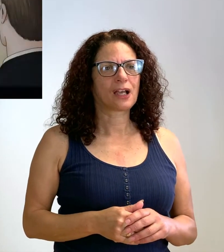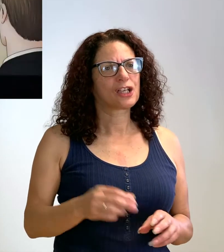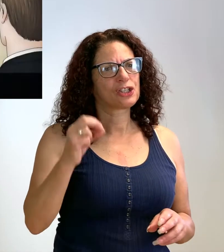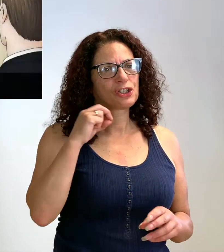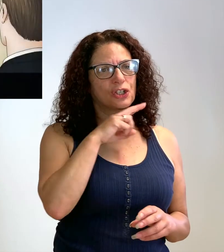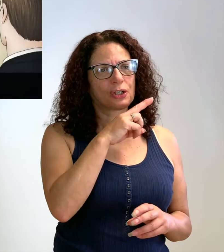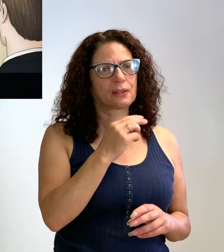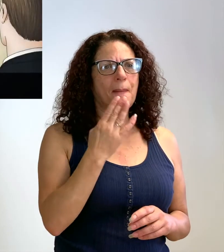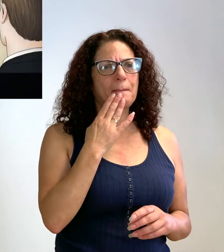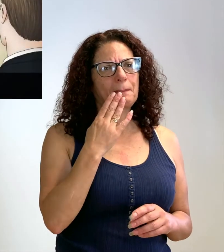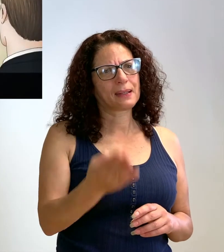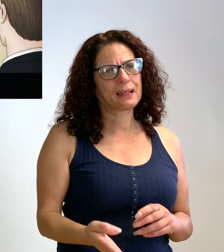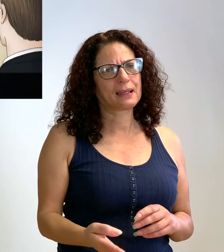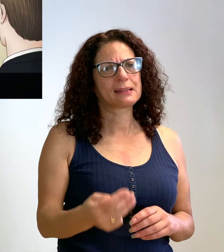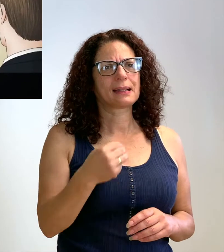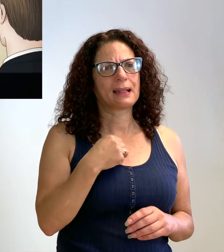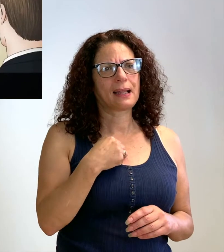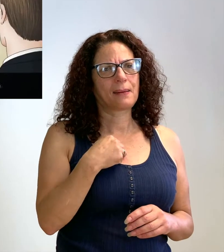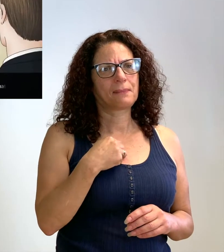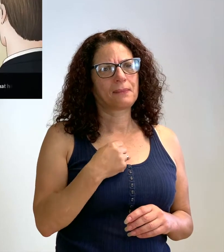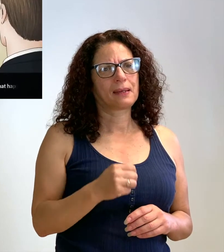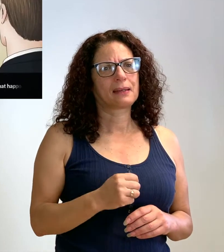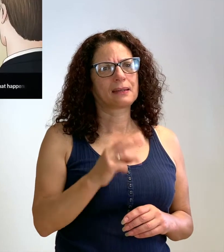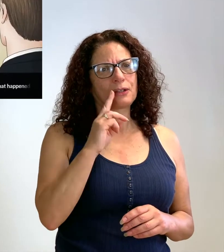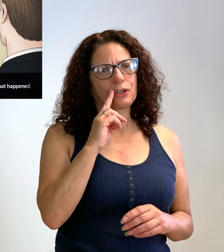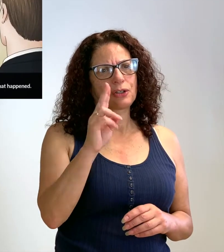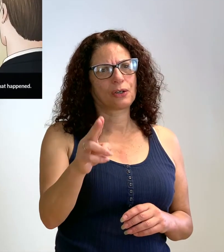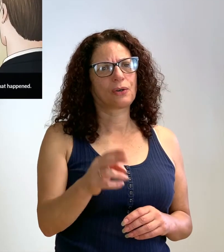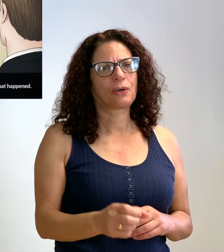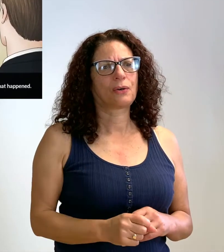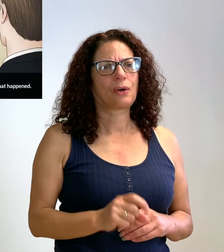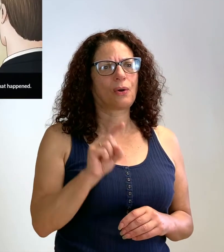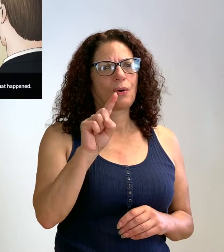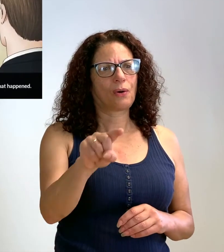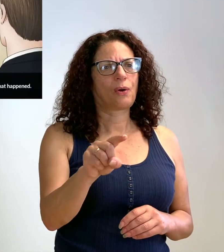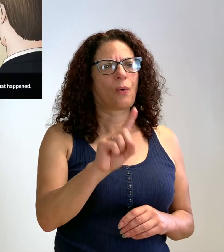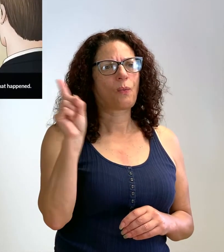Son, please let me tell you what happened.